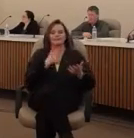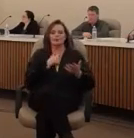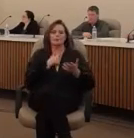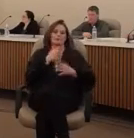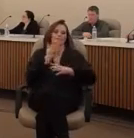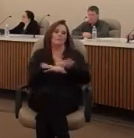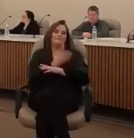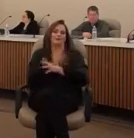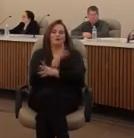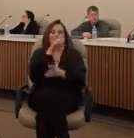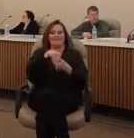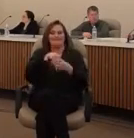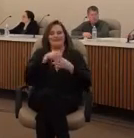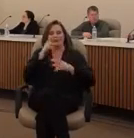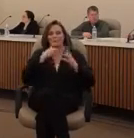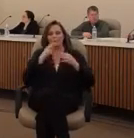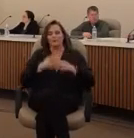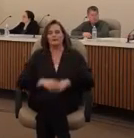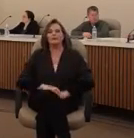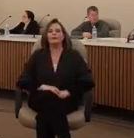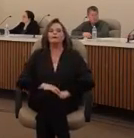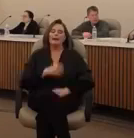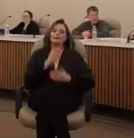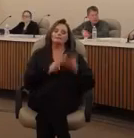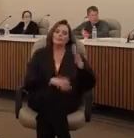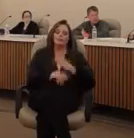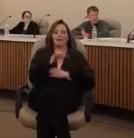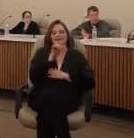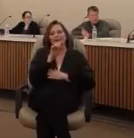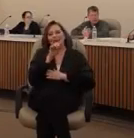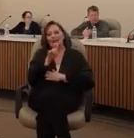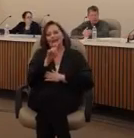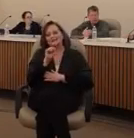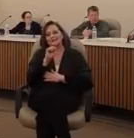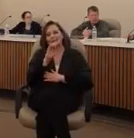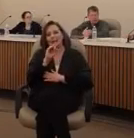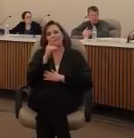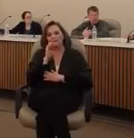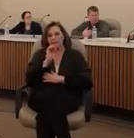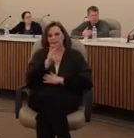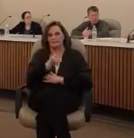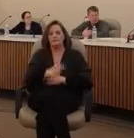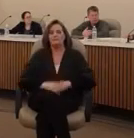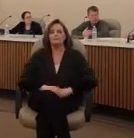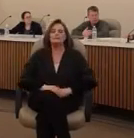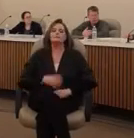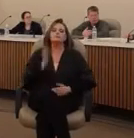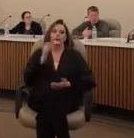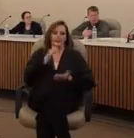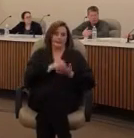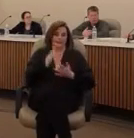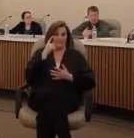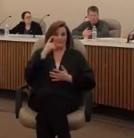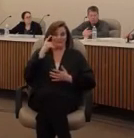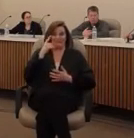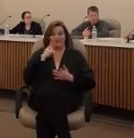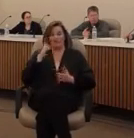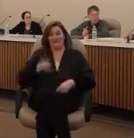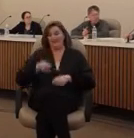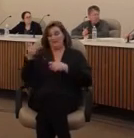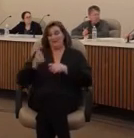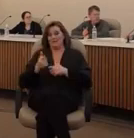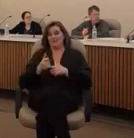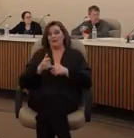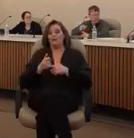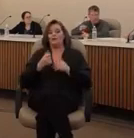in accordance with the applicable regulations and oversights. And again, because the storage of vehicles are going to be off the property, as